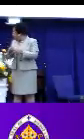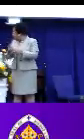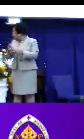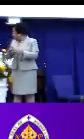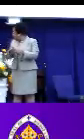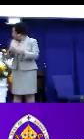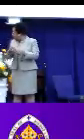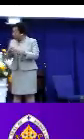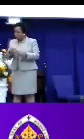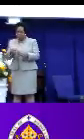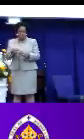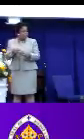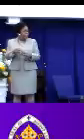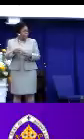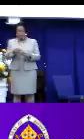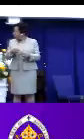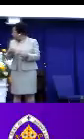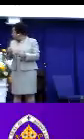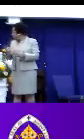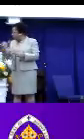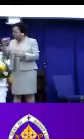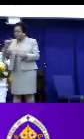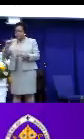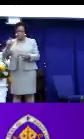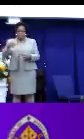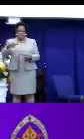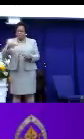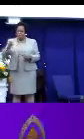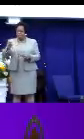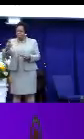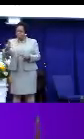Say it. Algebra? Is that algebra? Exponents.